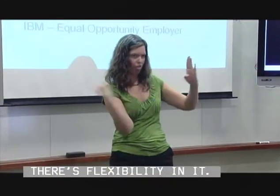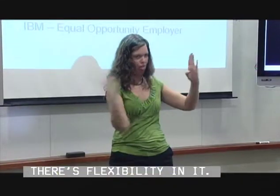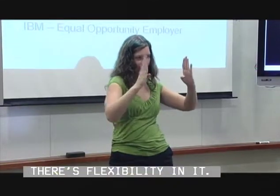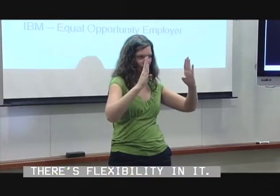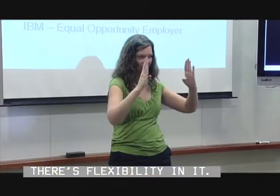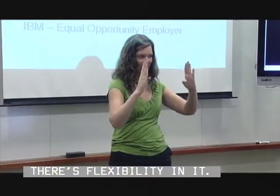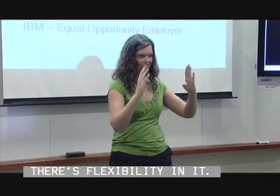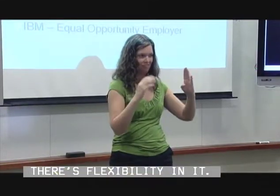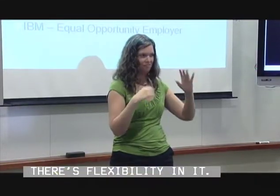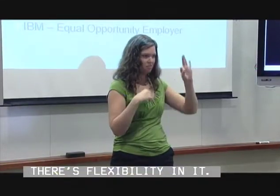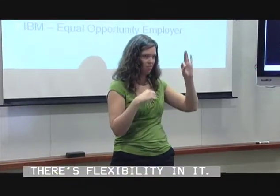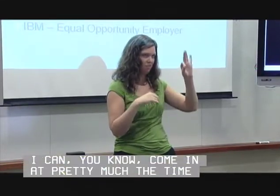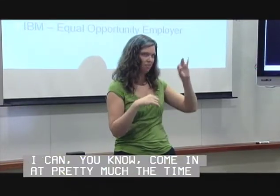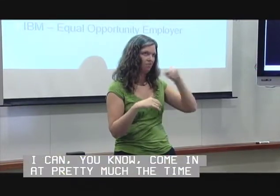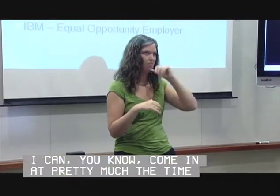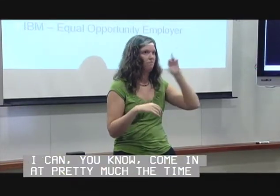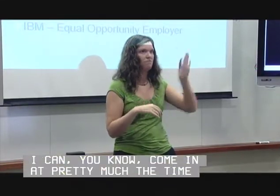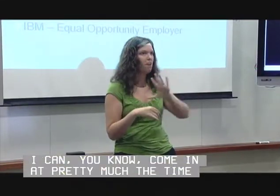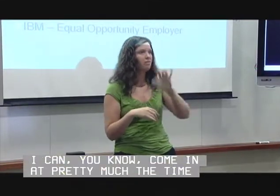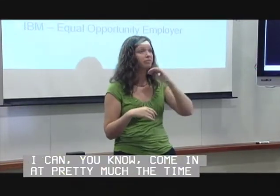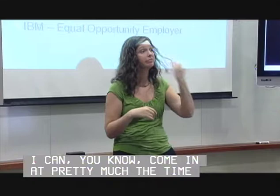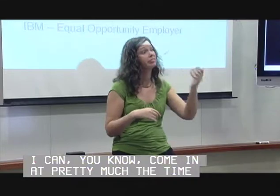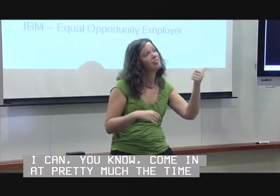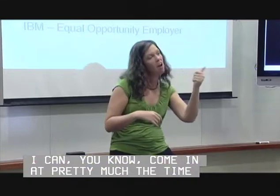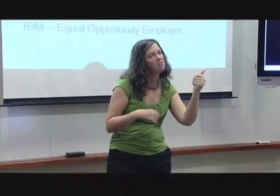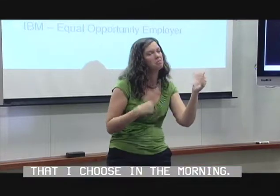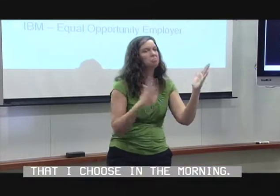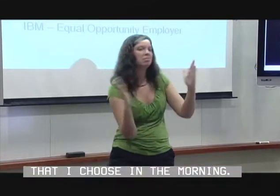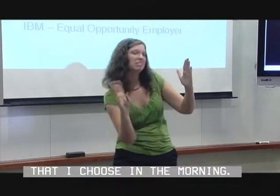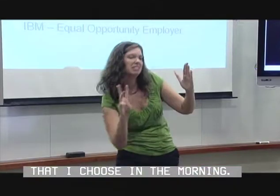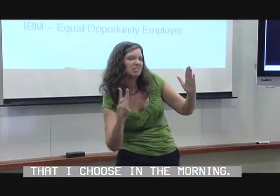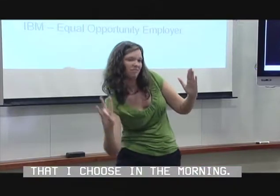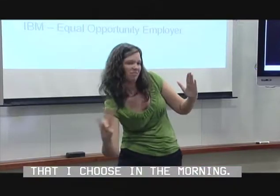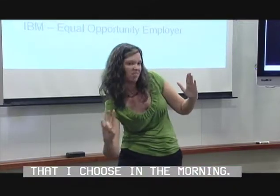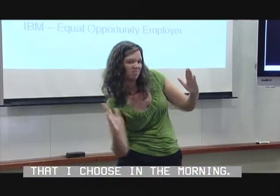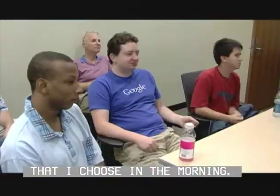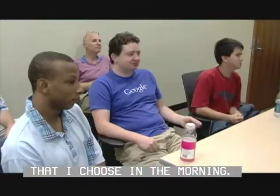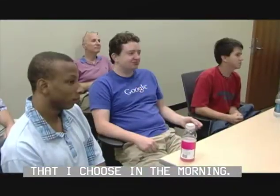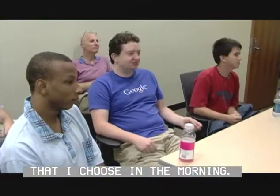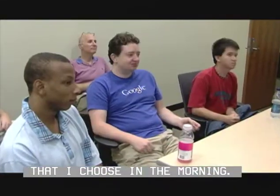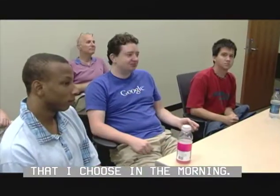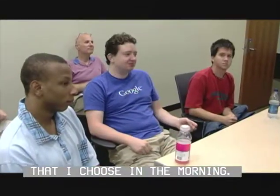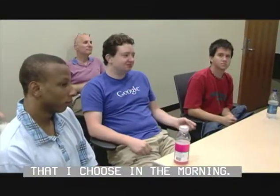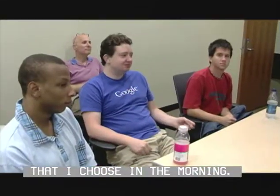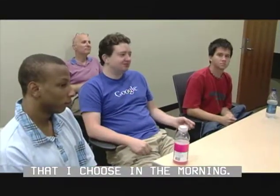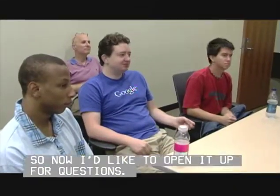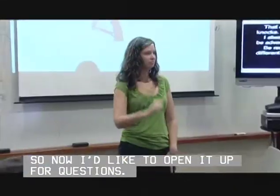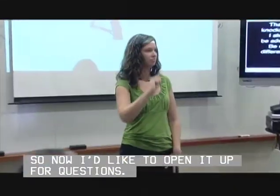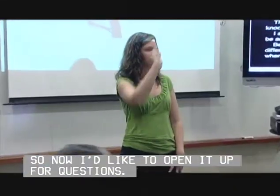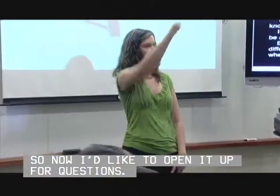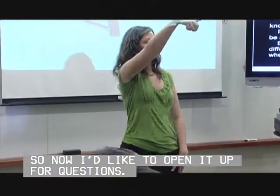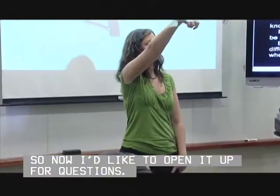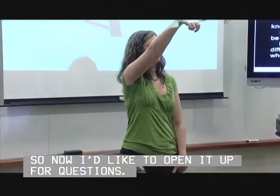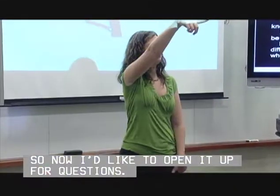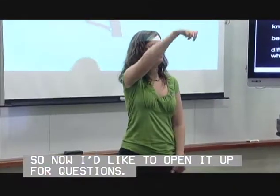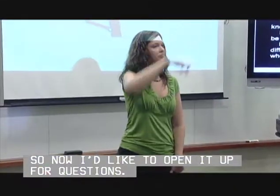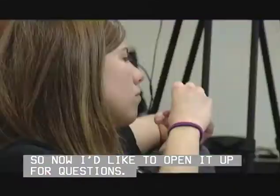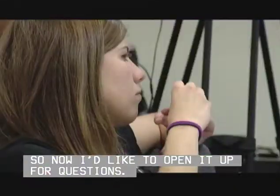There's flexibility in it. I can come in at pretty much the time that I choose in the morning. So now I'd like to open up for questions.